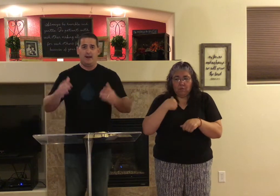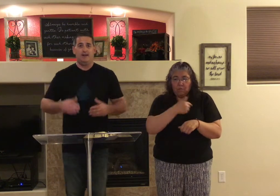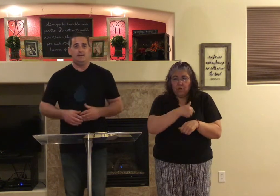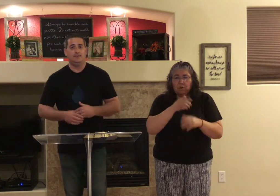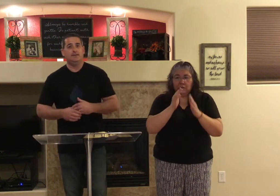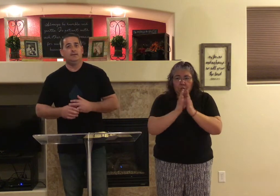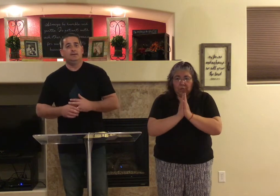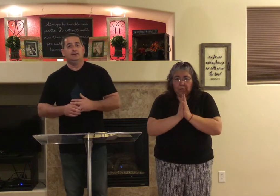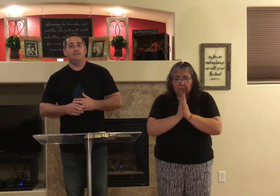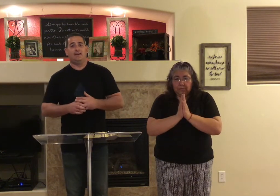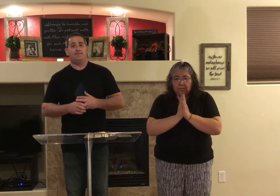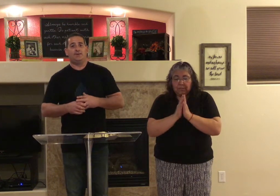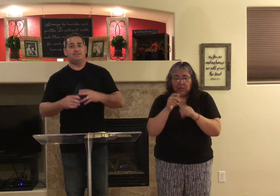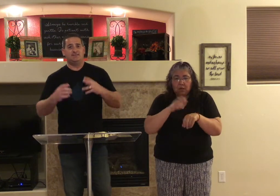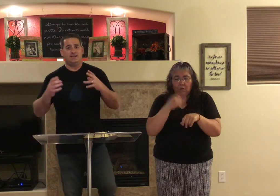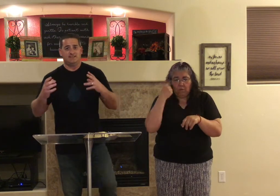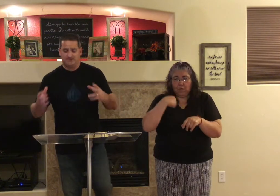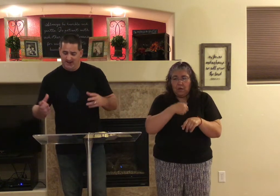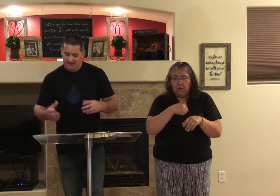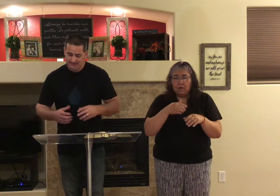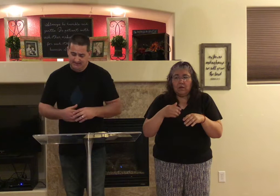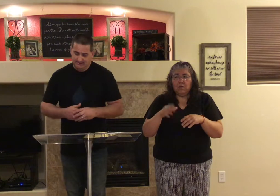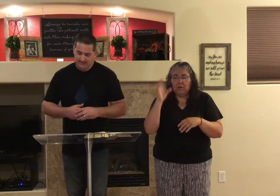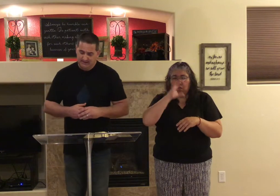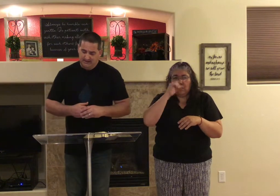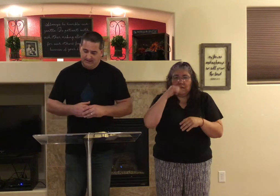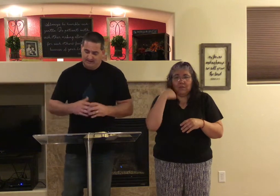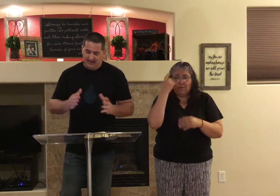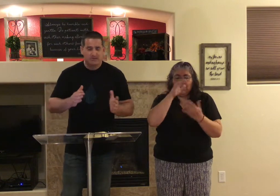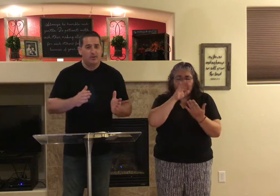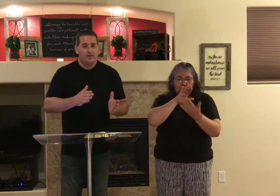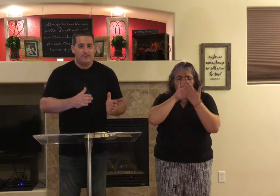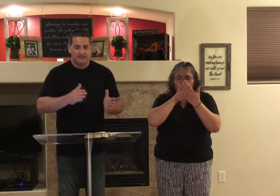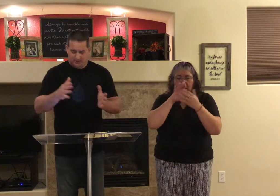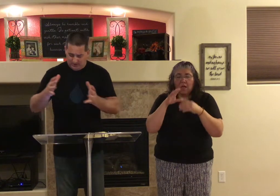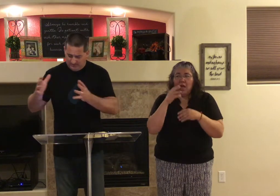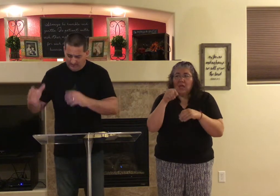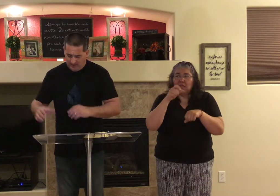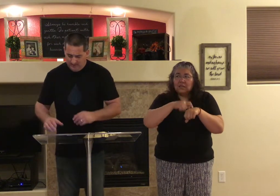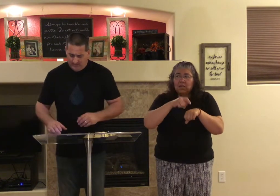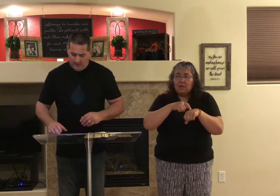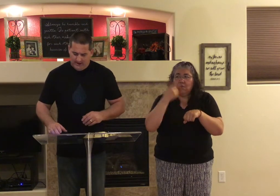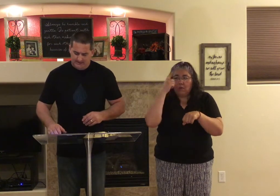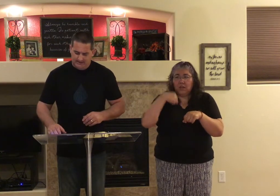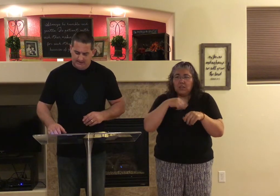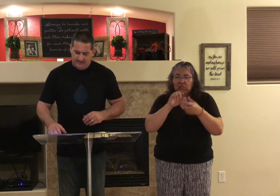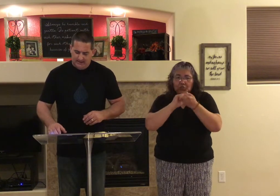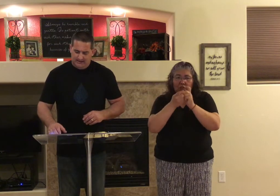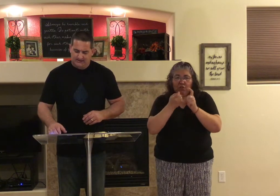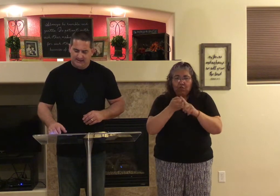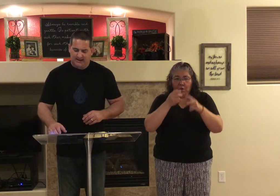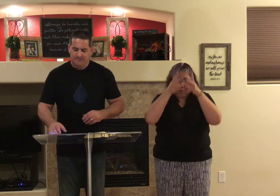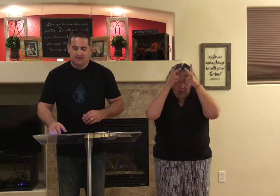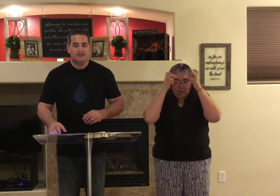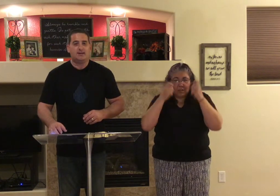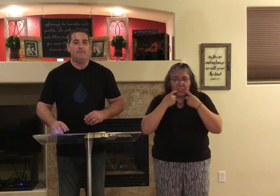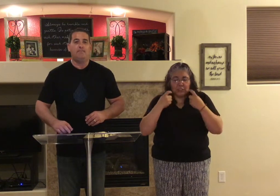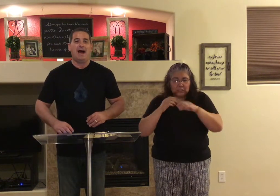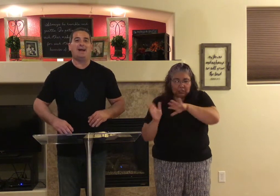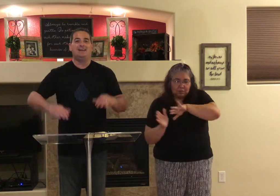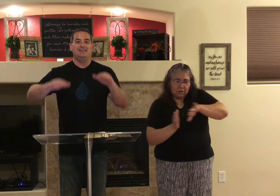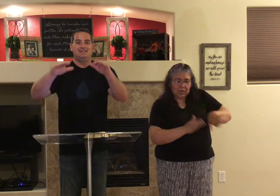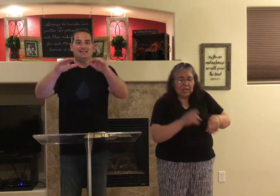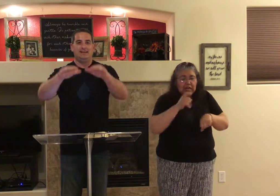us to pray. It's time for us to seek his face. It's time for us to turn from our evil ways, and it's time to